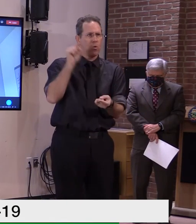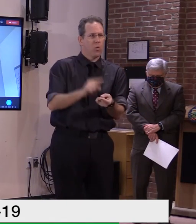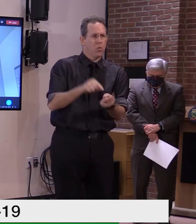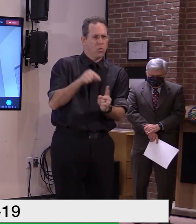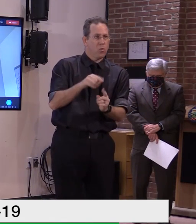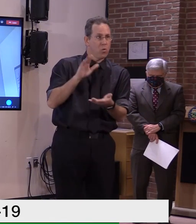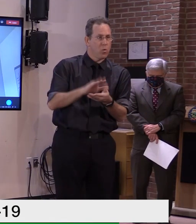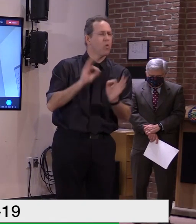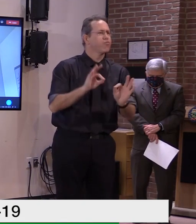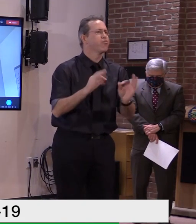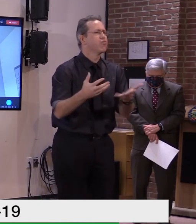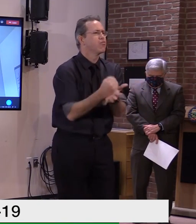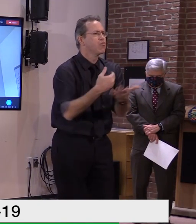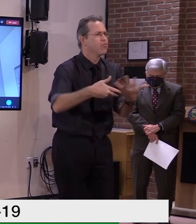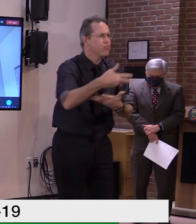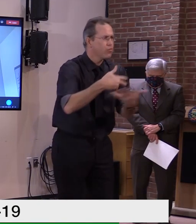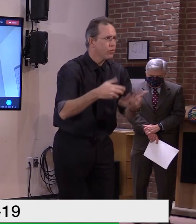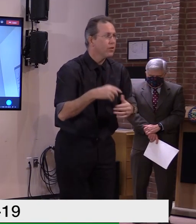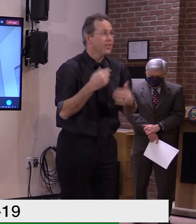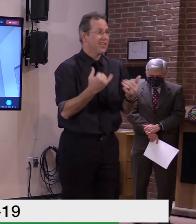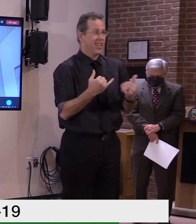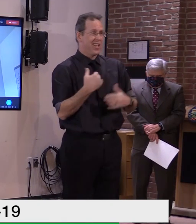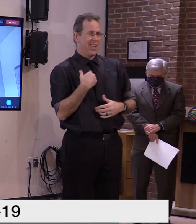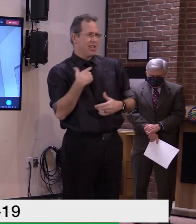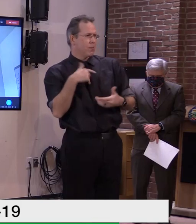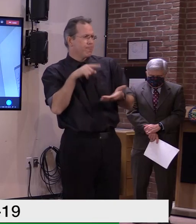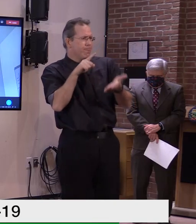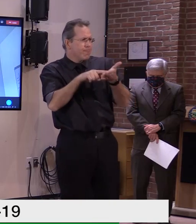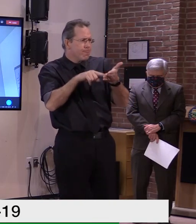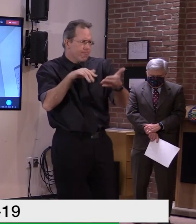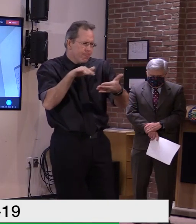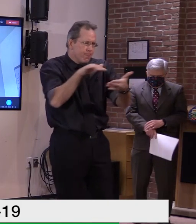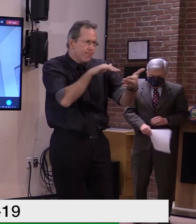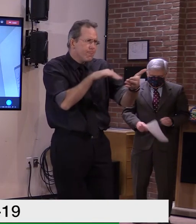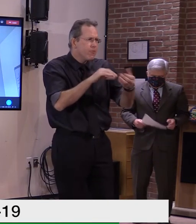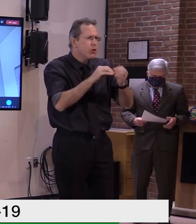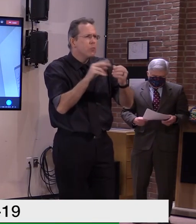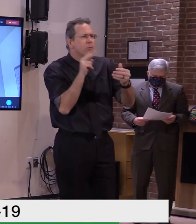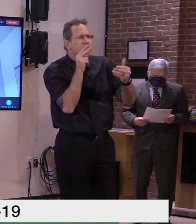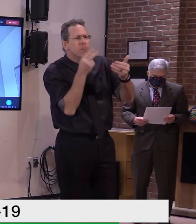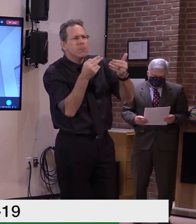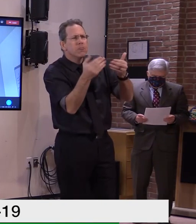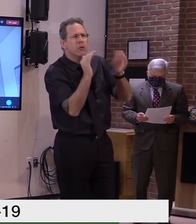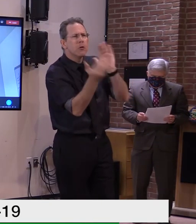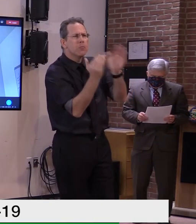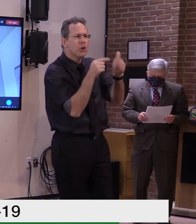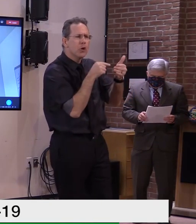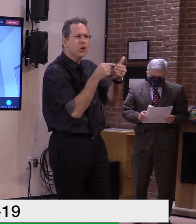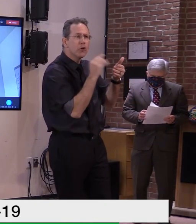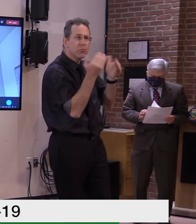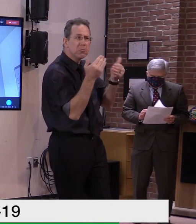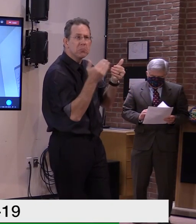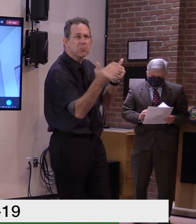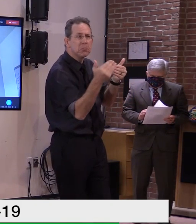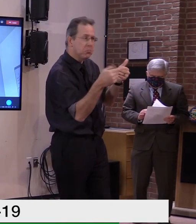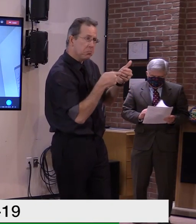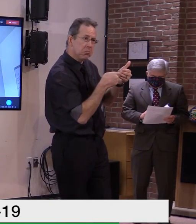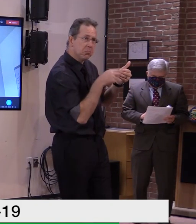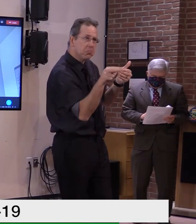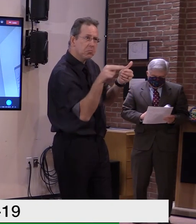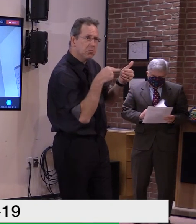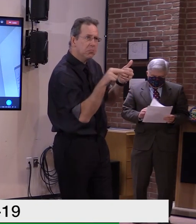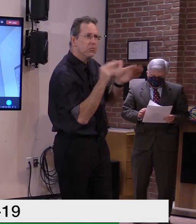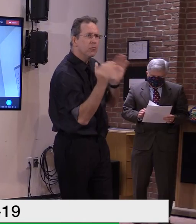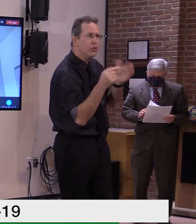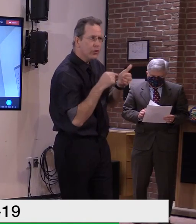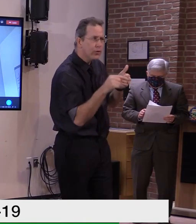so we can project how those conditions might change in the coming weeks and months. In terms of our current conditions, Vermont's